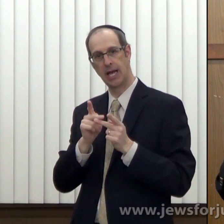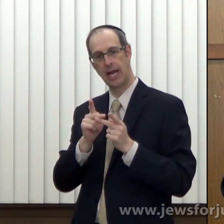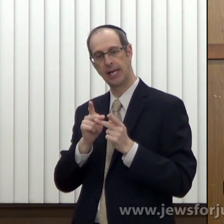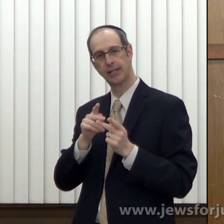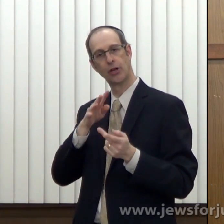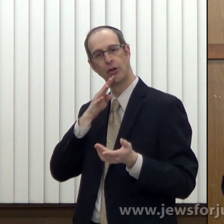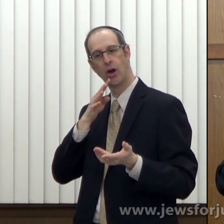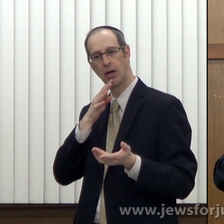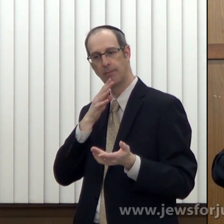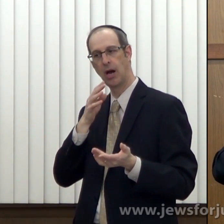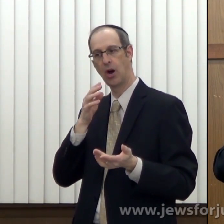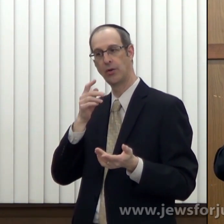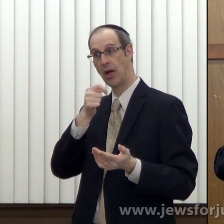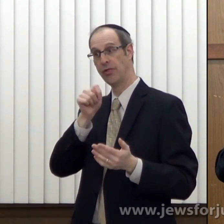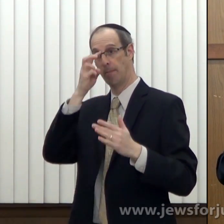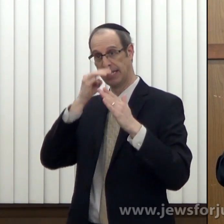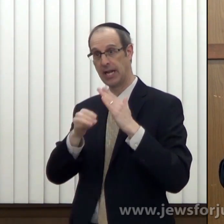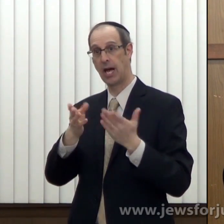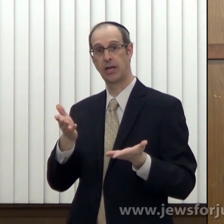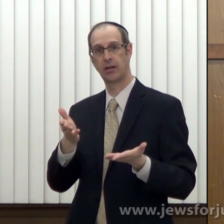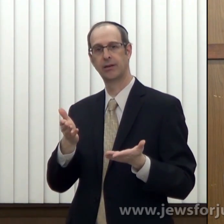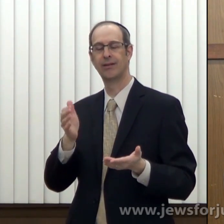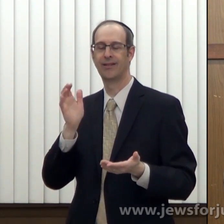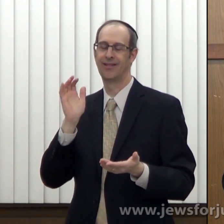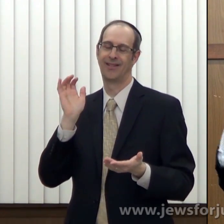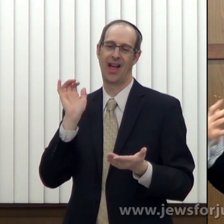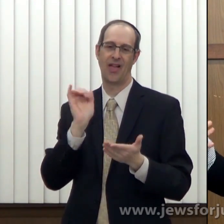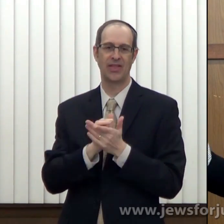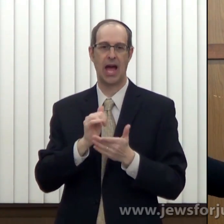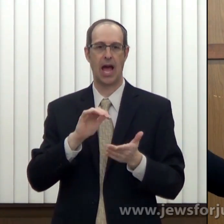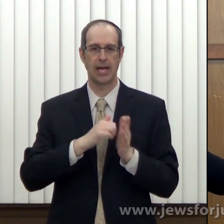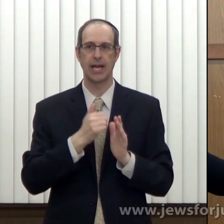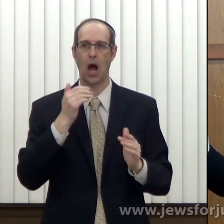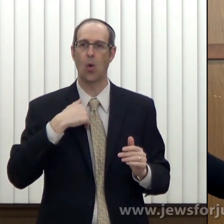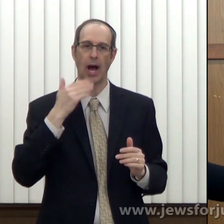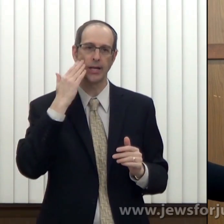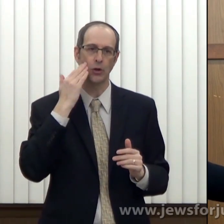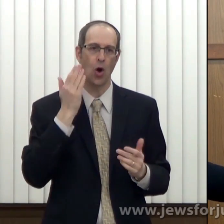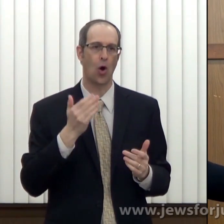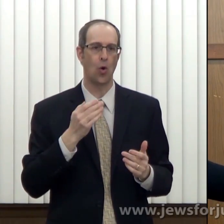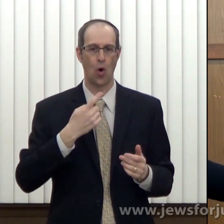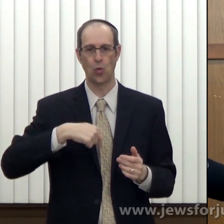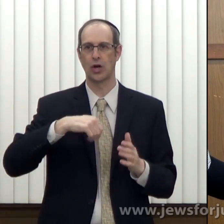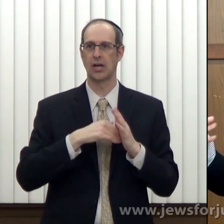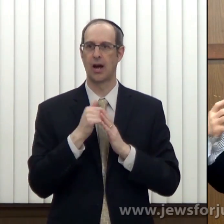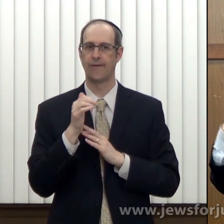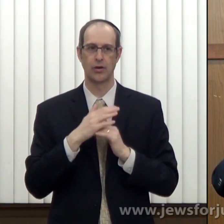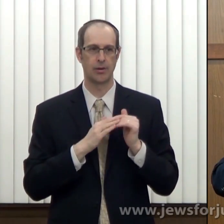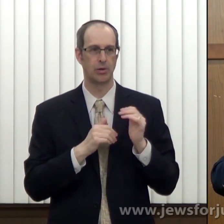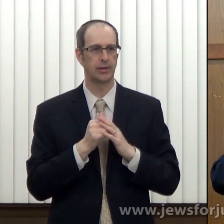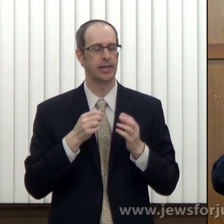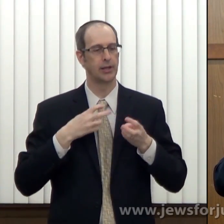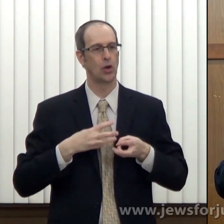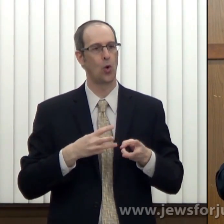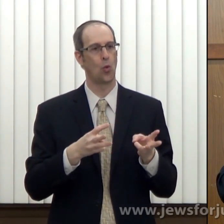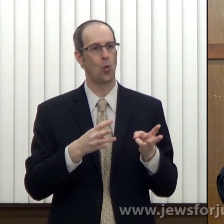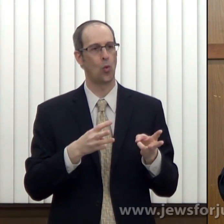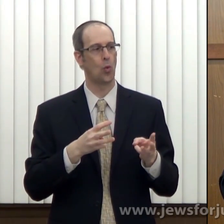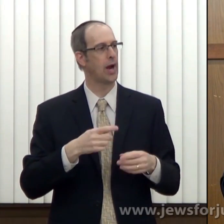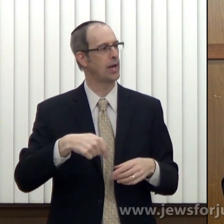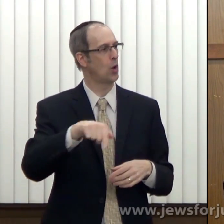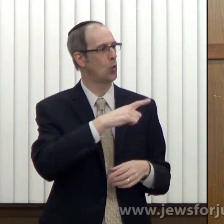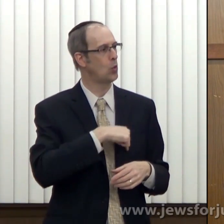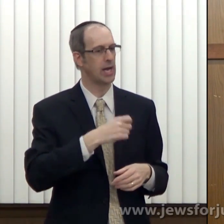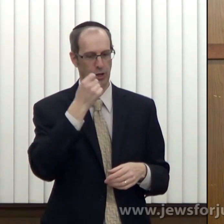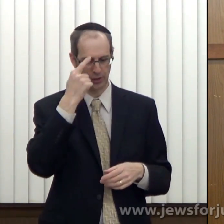about the Messiah. That's how I know we can be comfortable in the way we're understanding